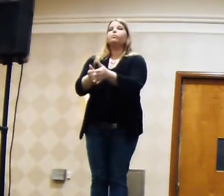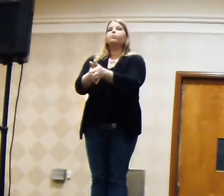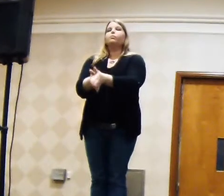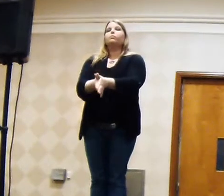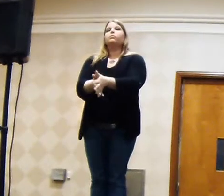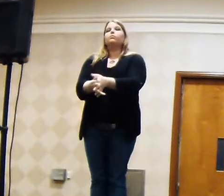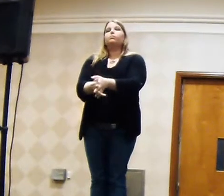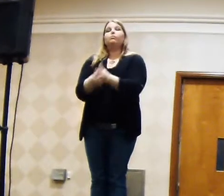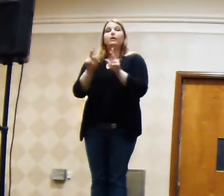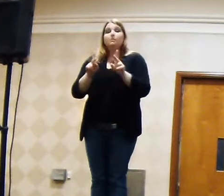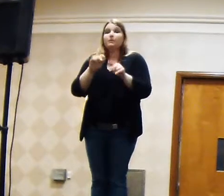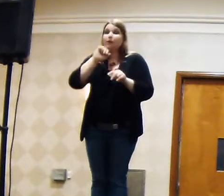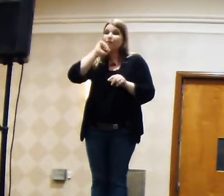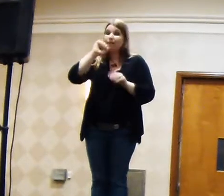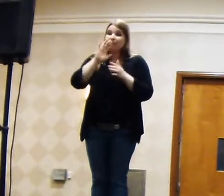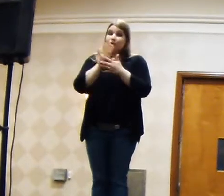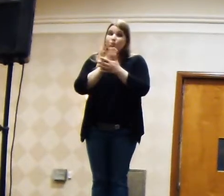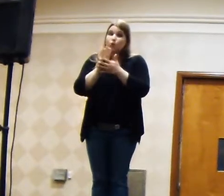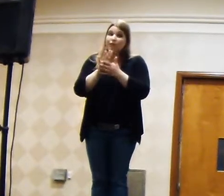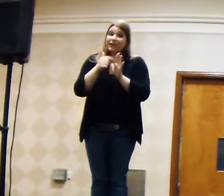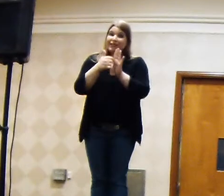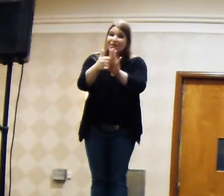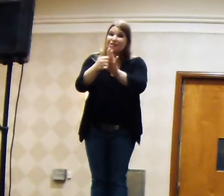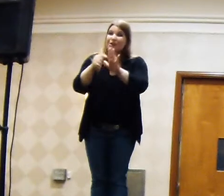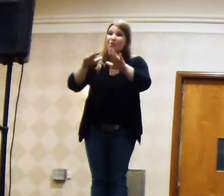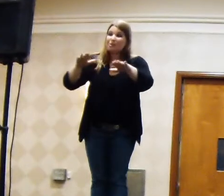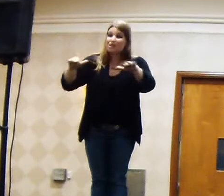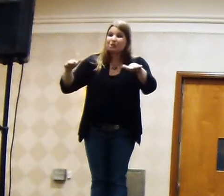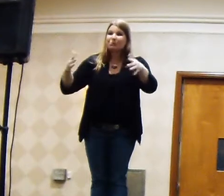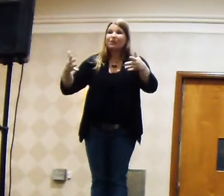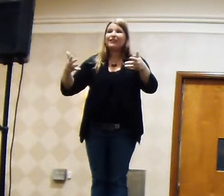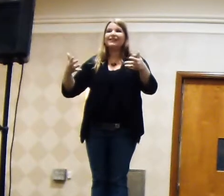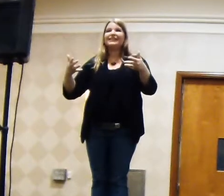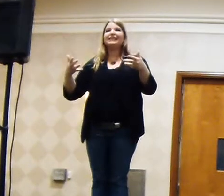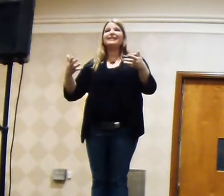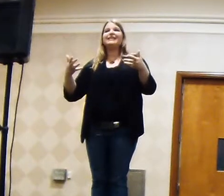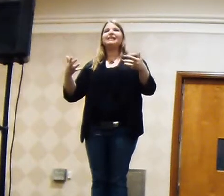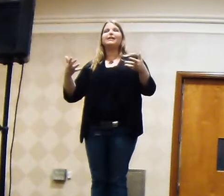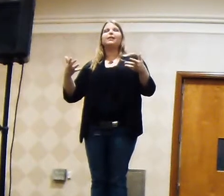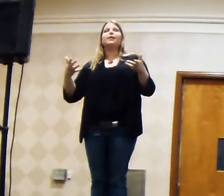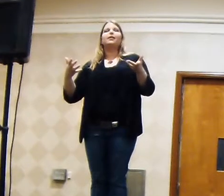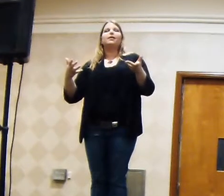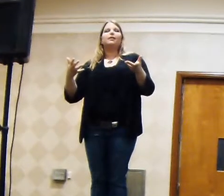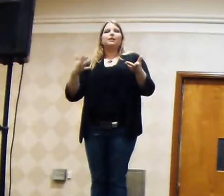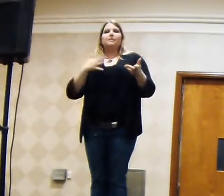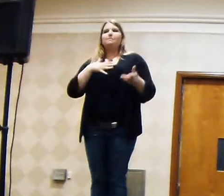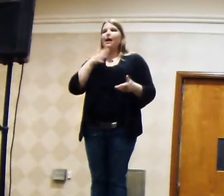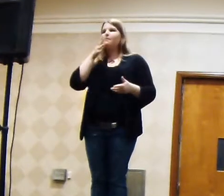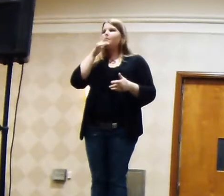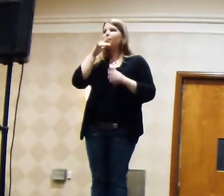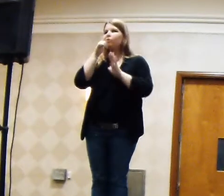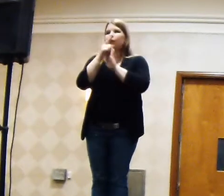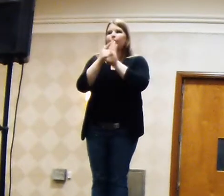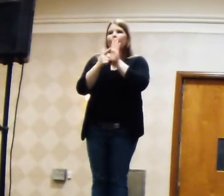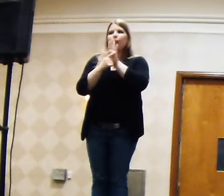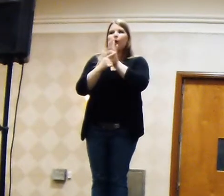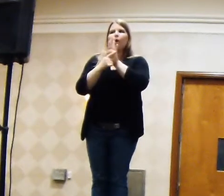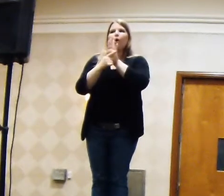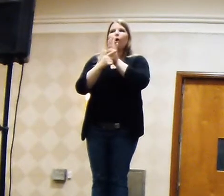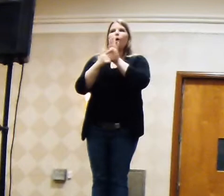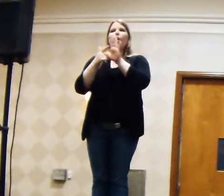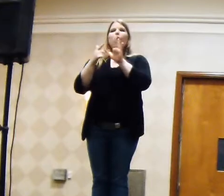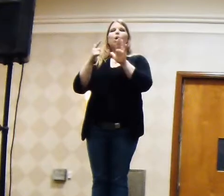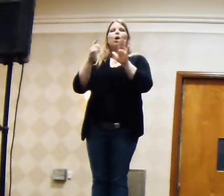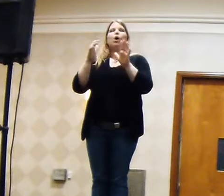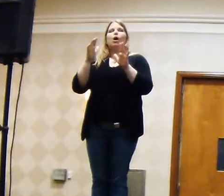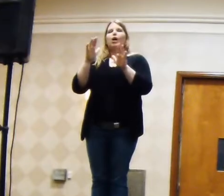people still love the movie and that they show it to their kids and their grandkids and their, in the case of my mother-in-law, their great-granddaughter. And for